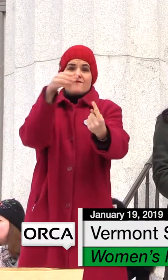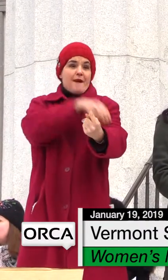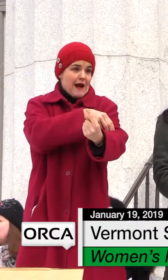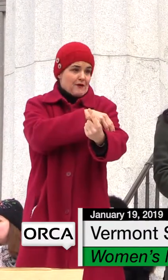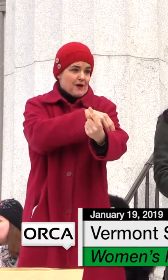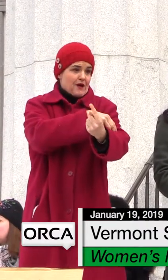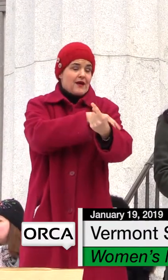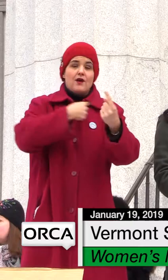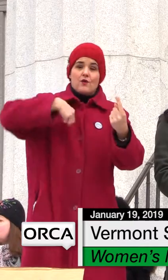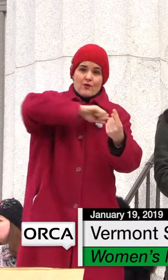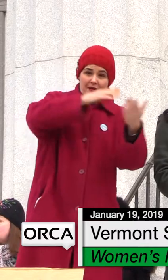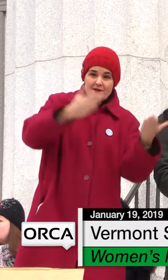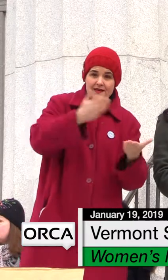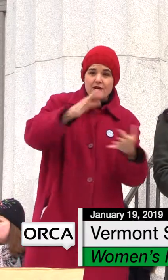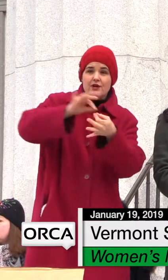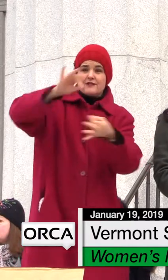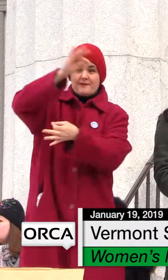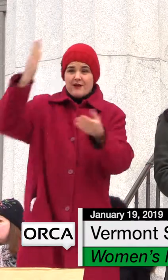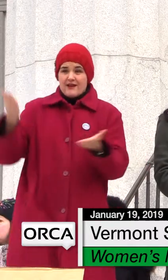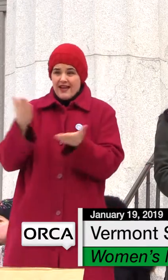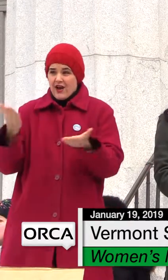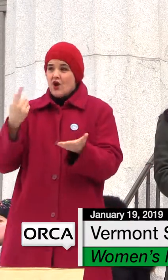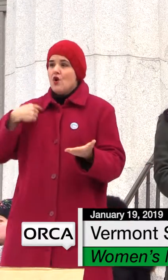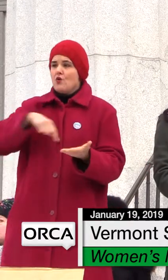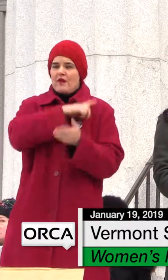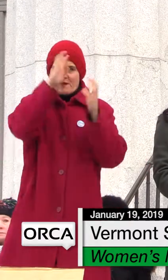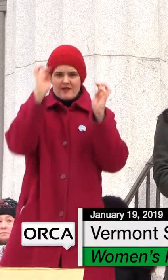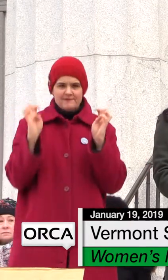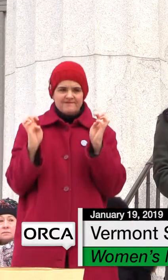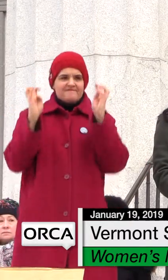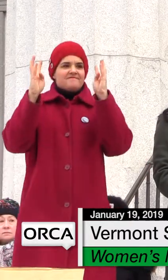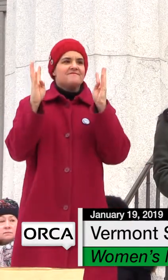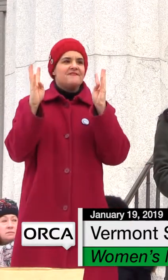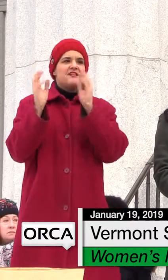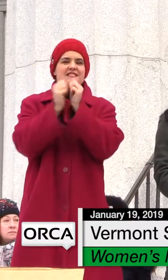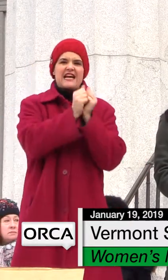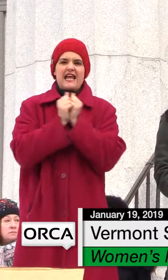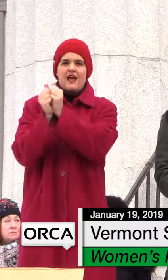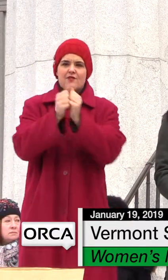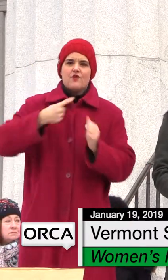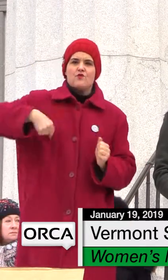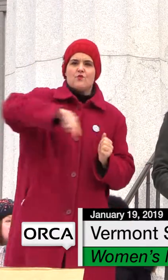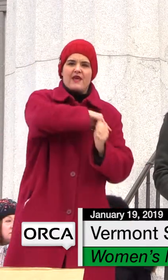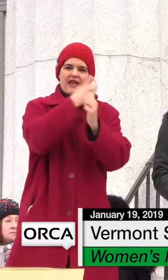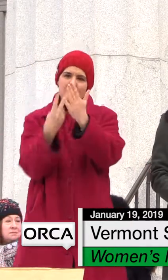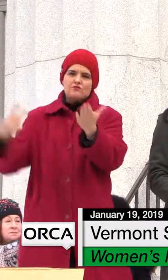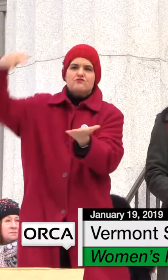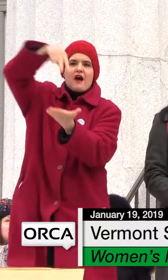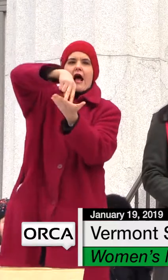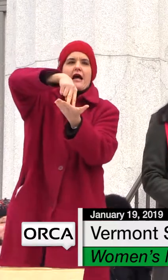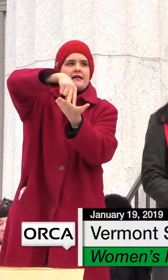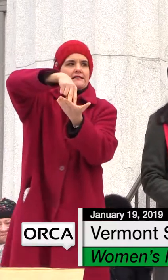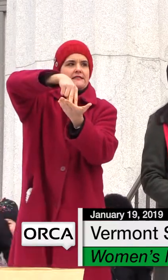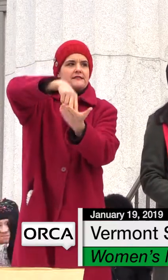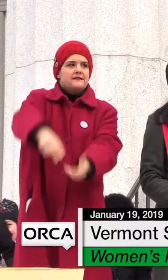spirit, we all will rise. Together we rise.